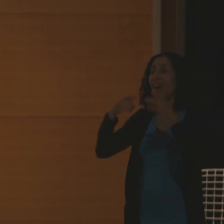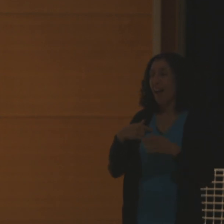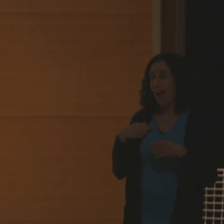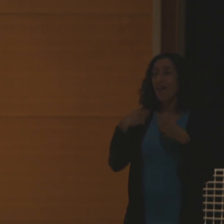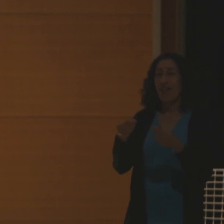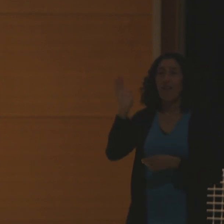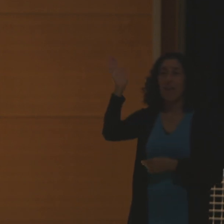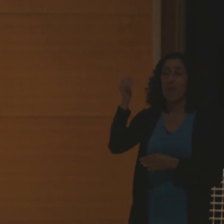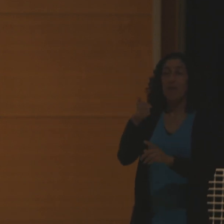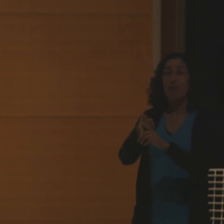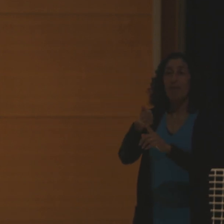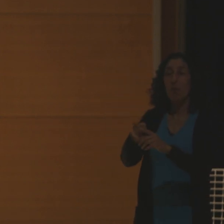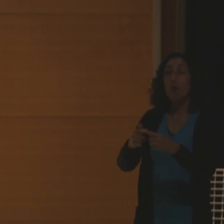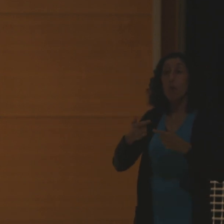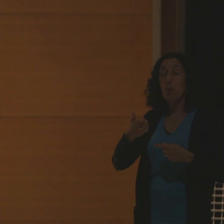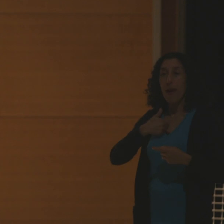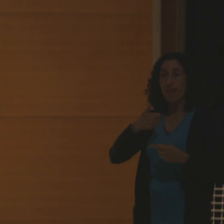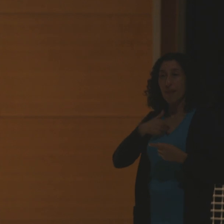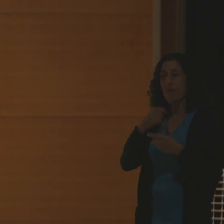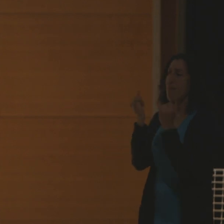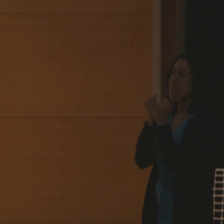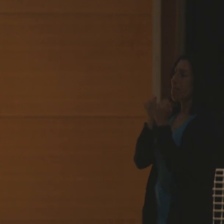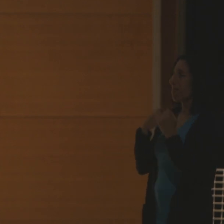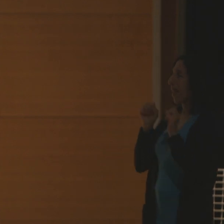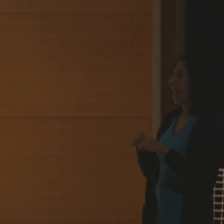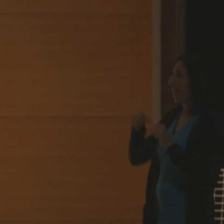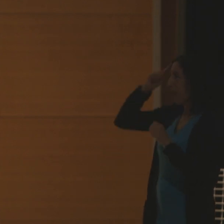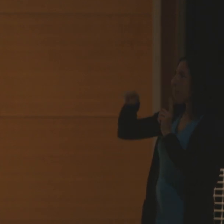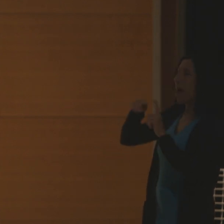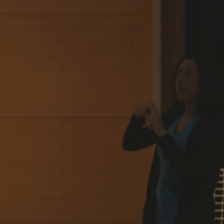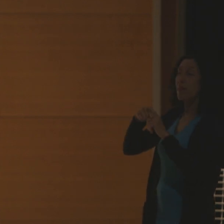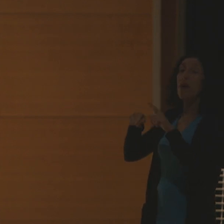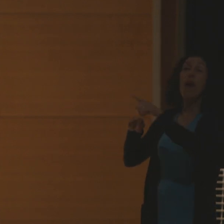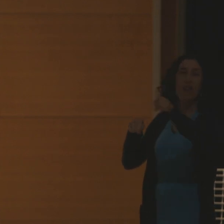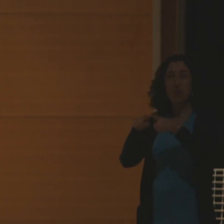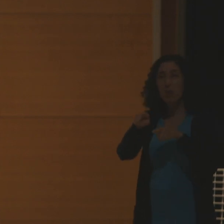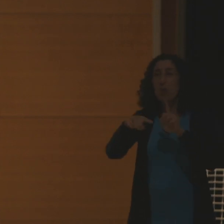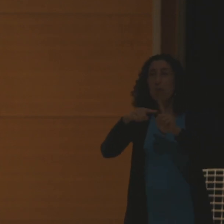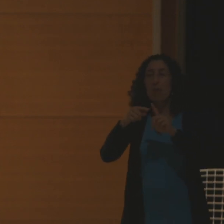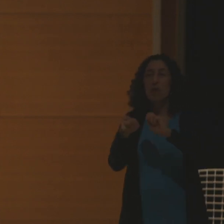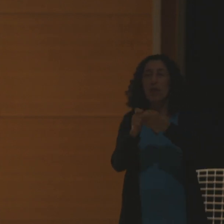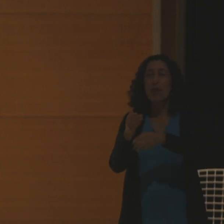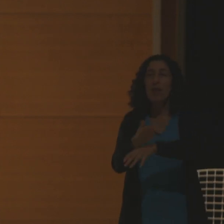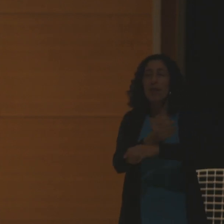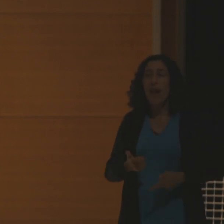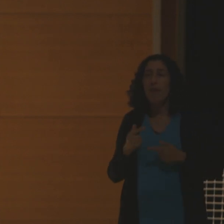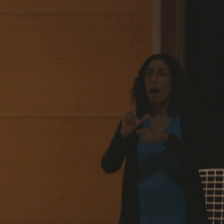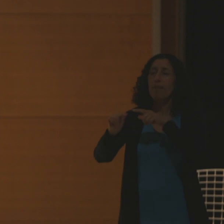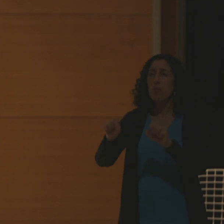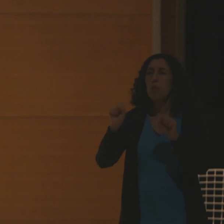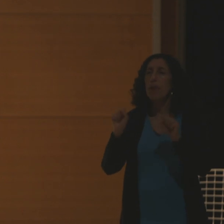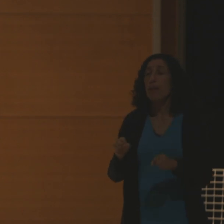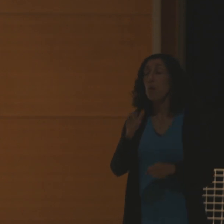I've given it to myself. I've given it to thousands of people wanting to change their lives. And I've given it to people who didn't know they wanted to change